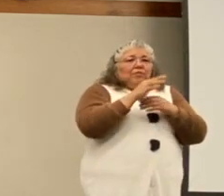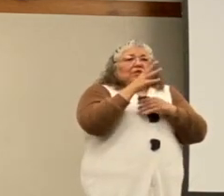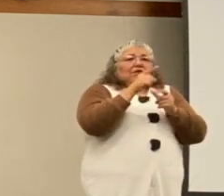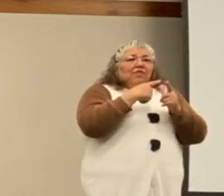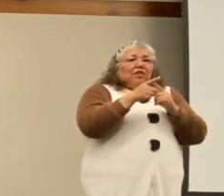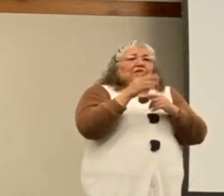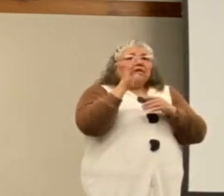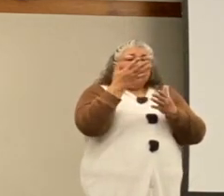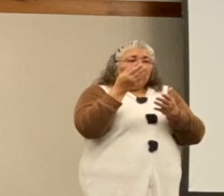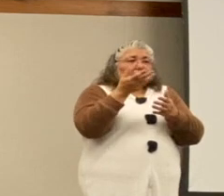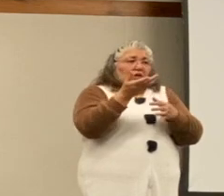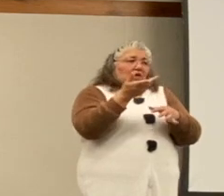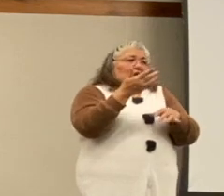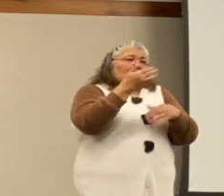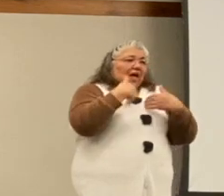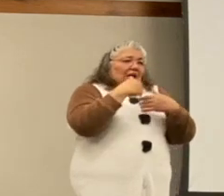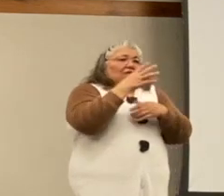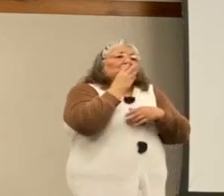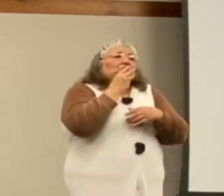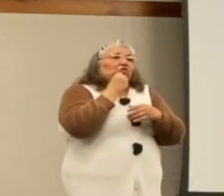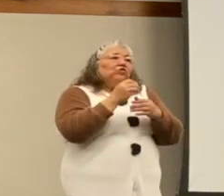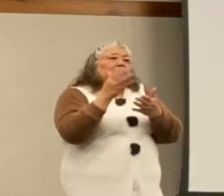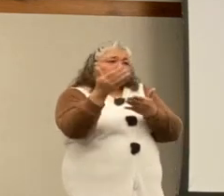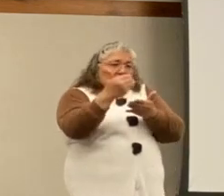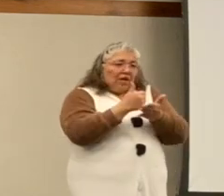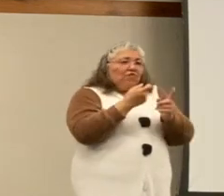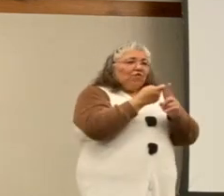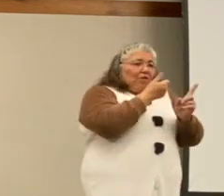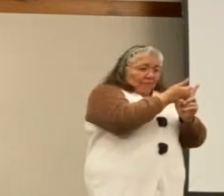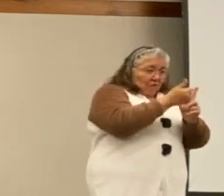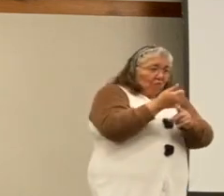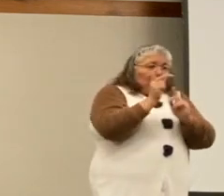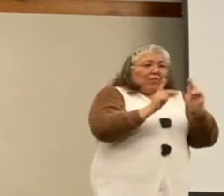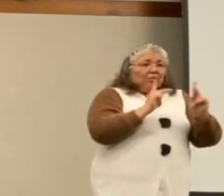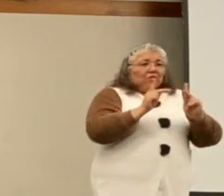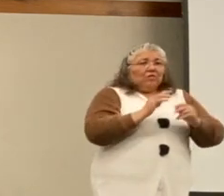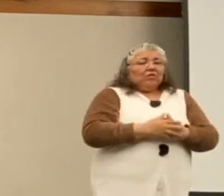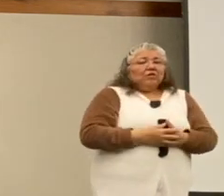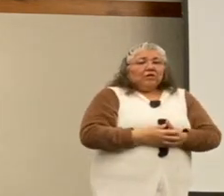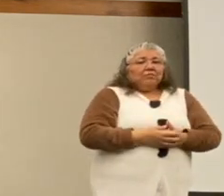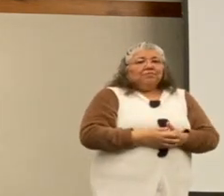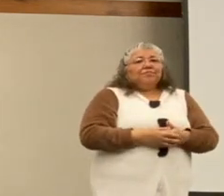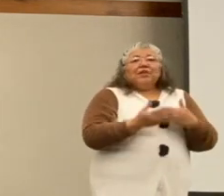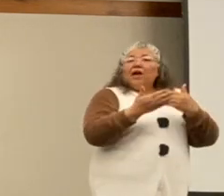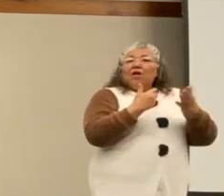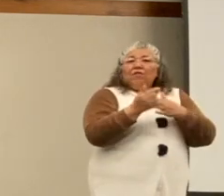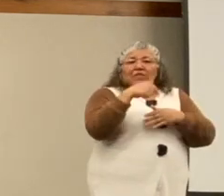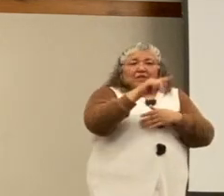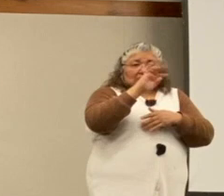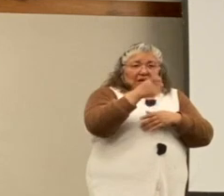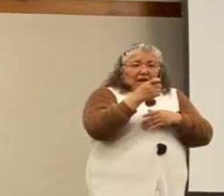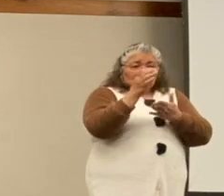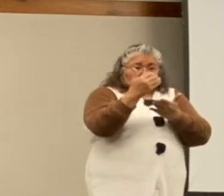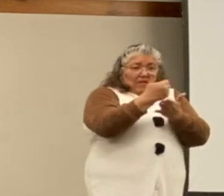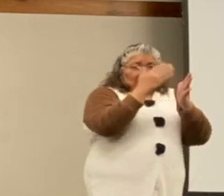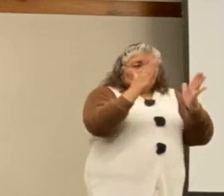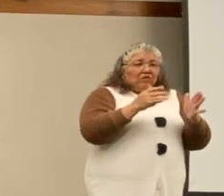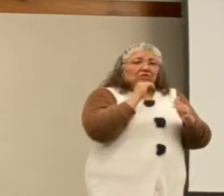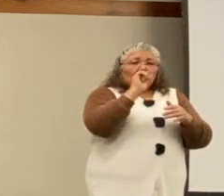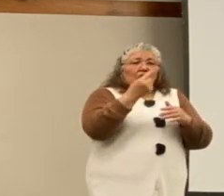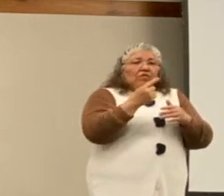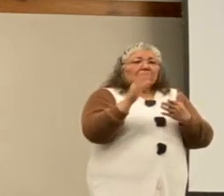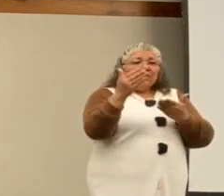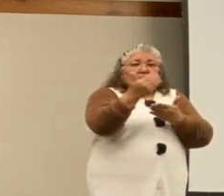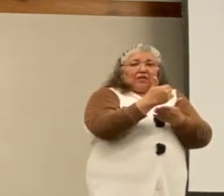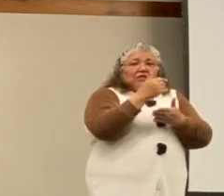would employ Jews to collect taxes from their own people. However, these tax collectors not only